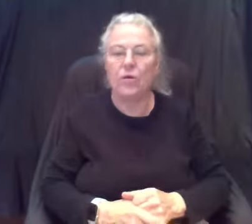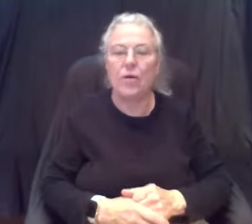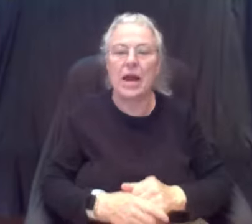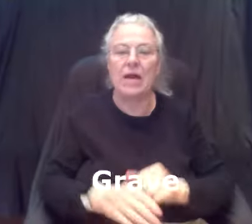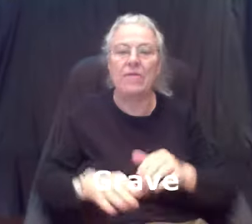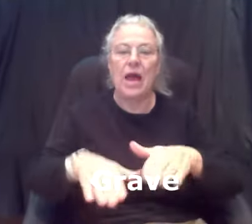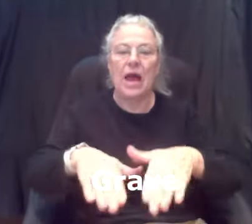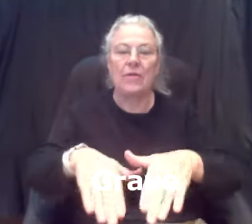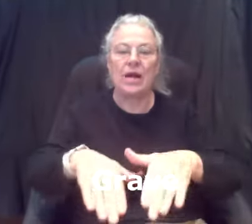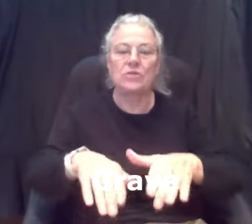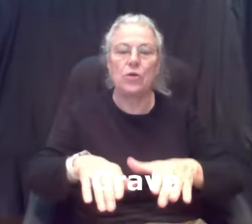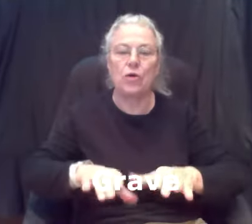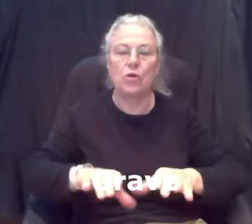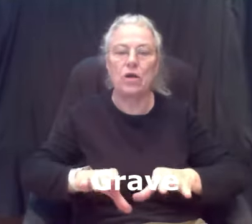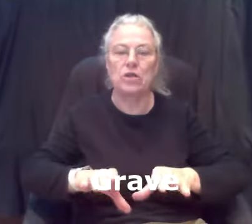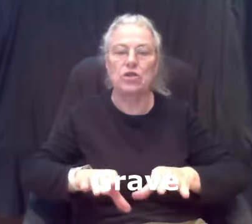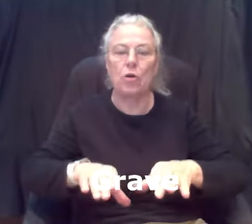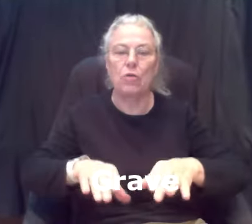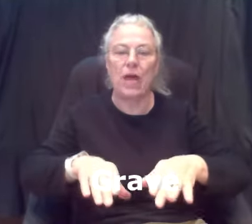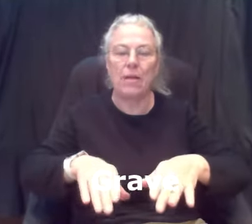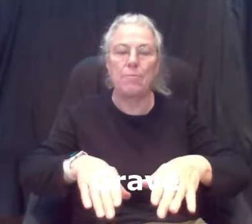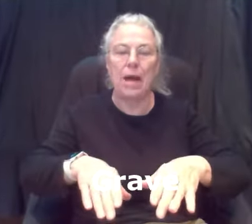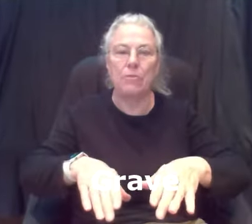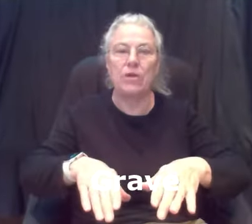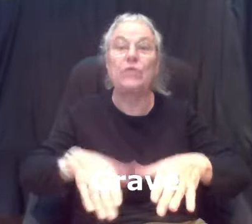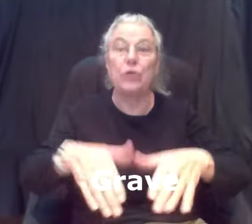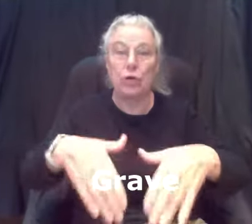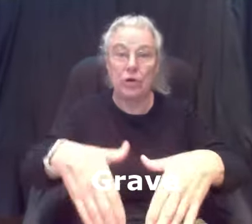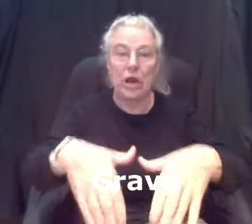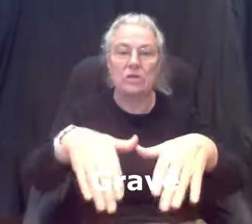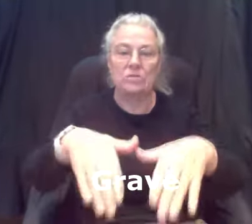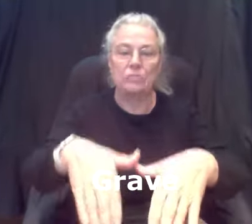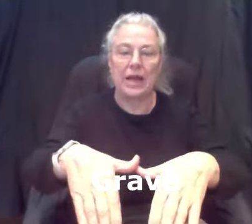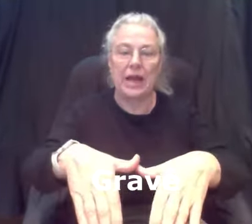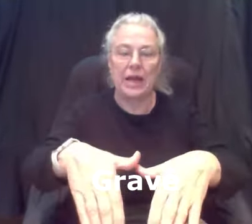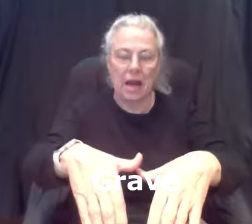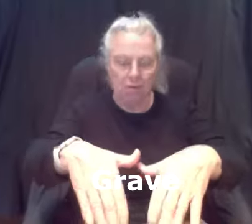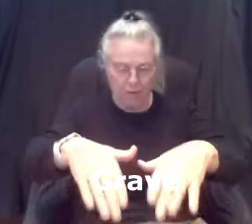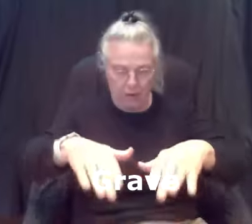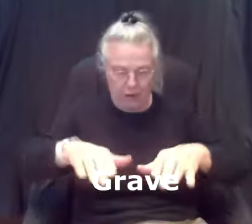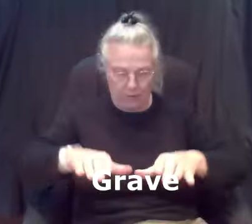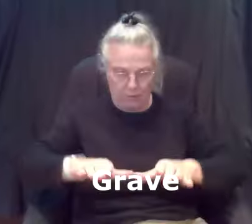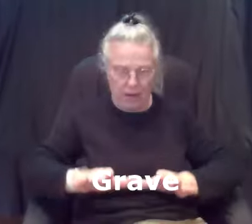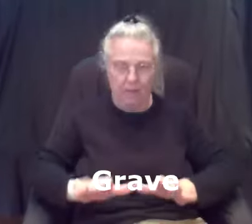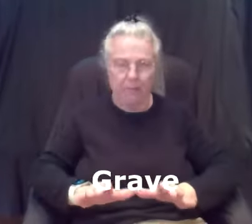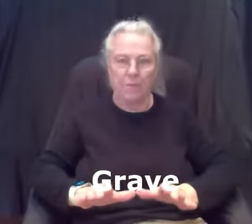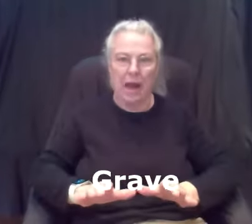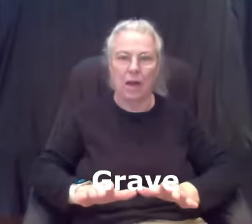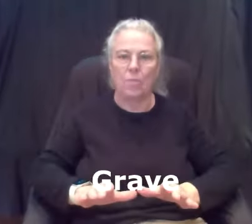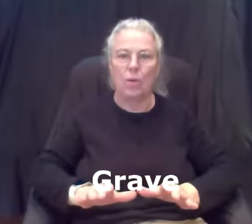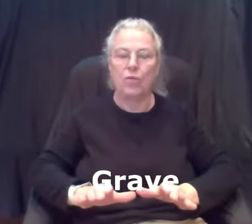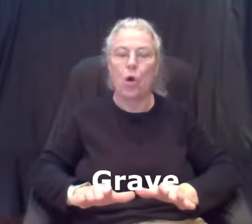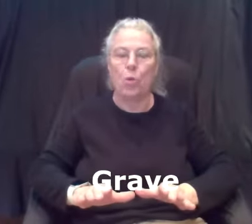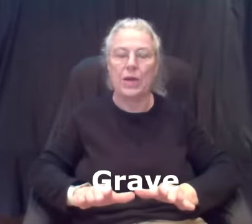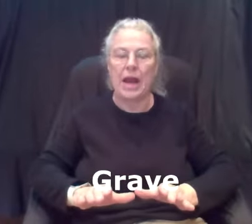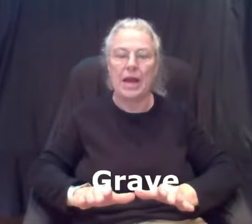Grave, and that's where you're going to show that mound of dirt beginning out and coming back, both open hands,